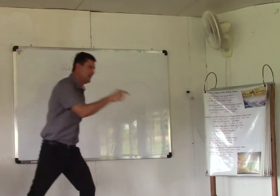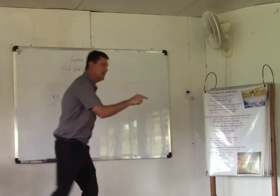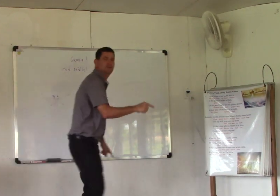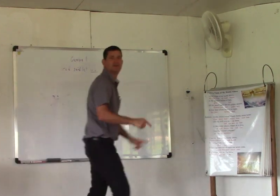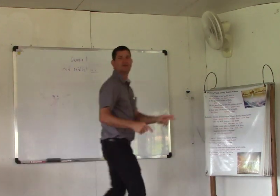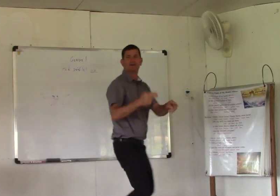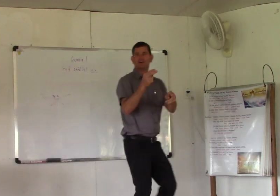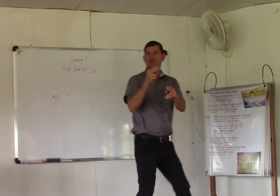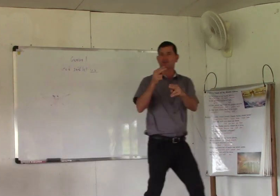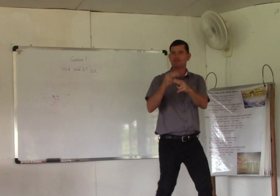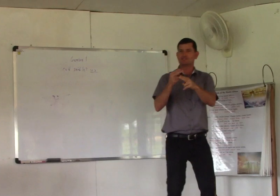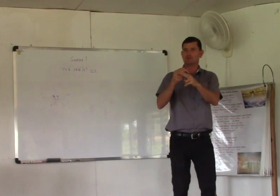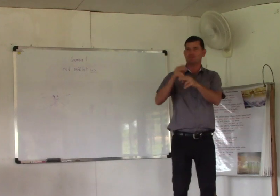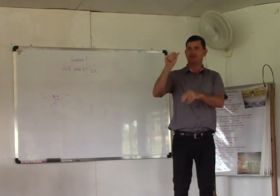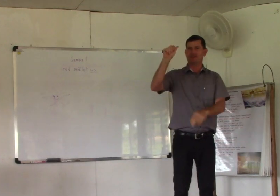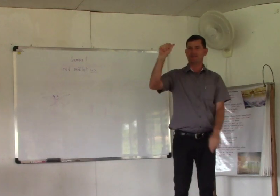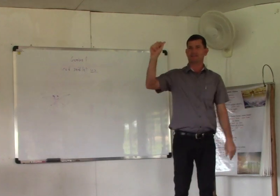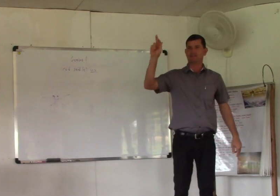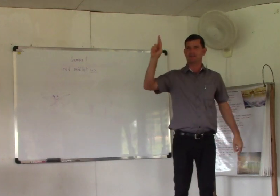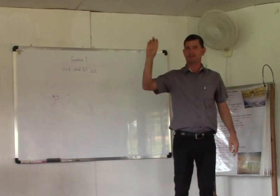There. What's the name of Aaron?